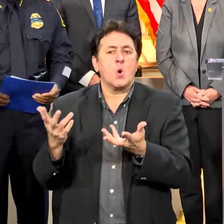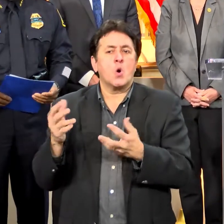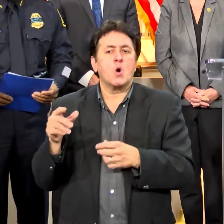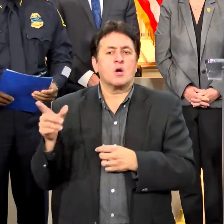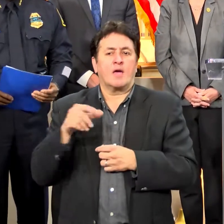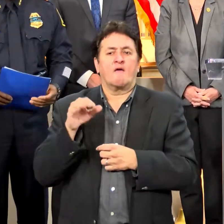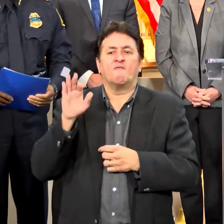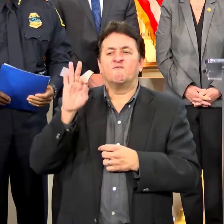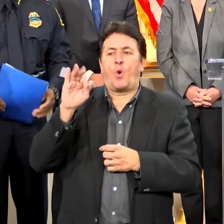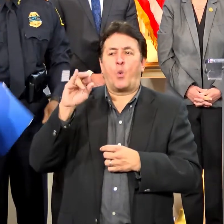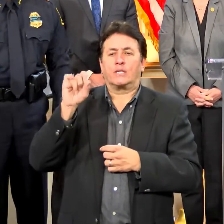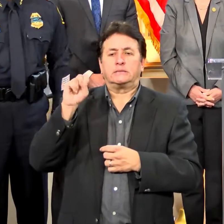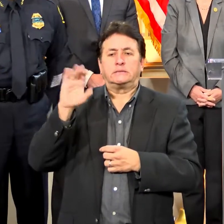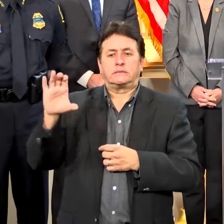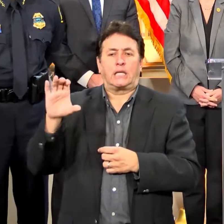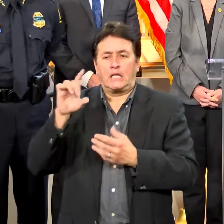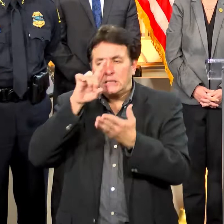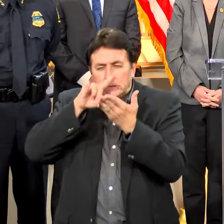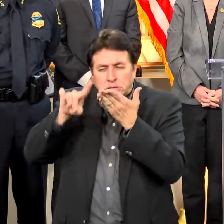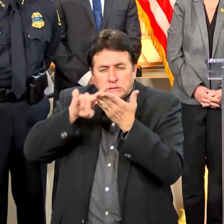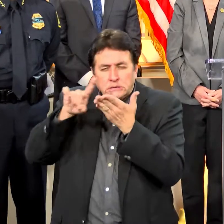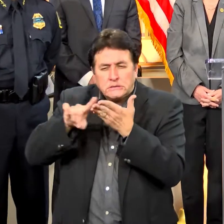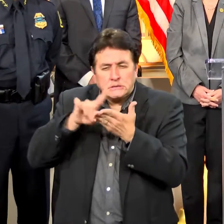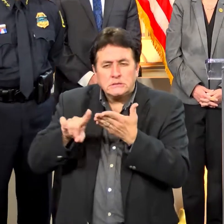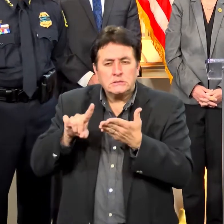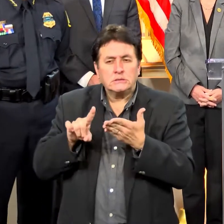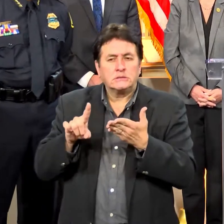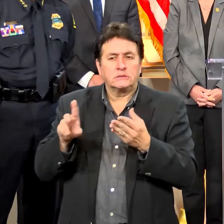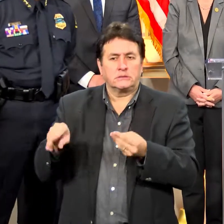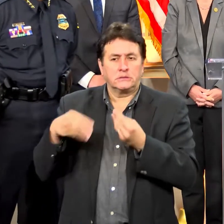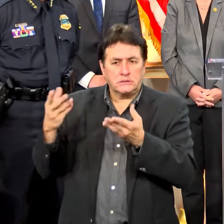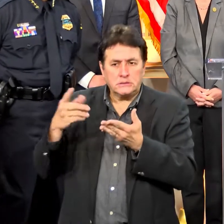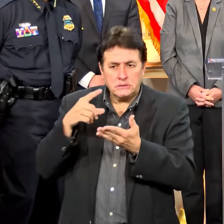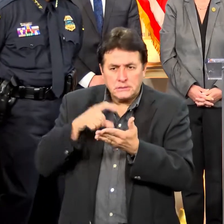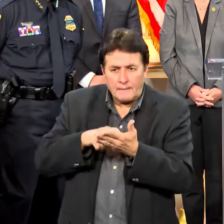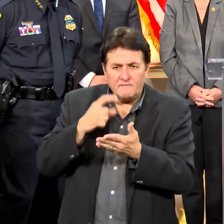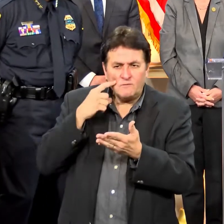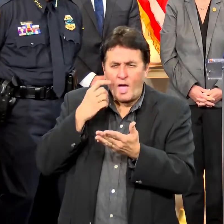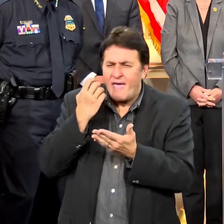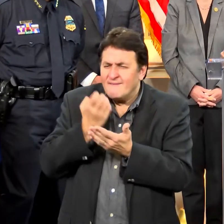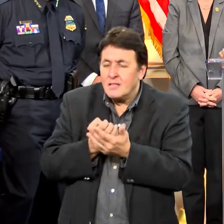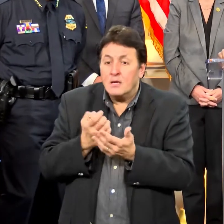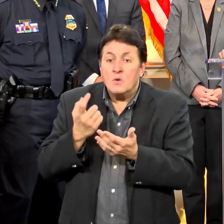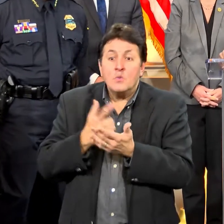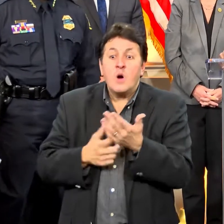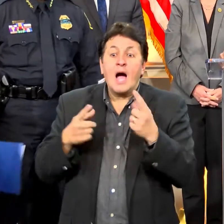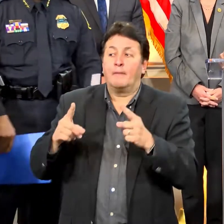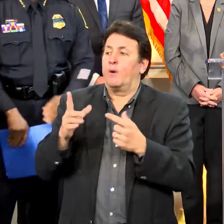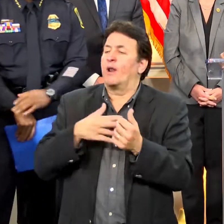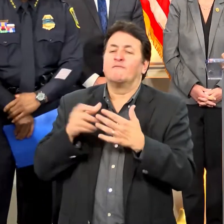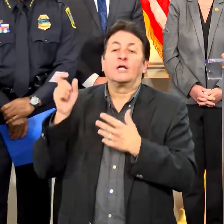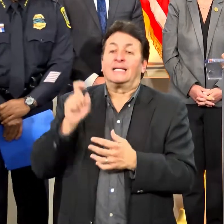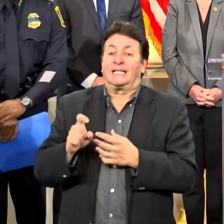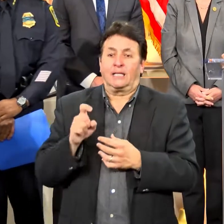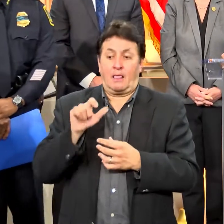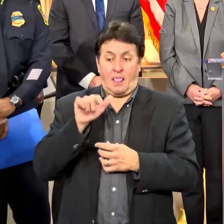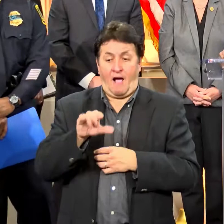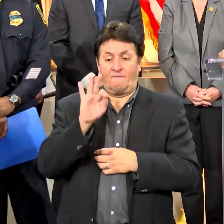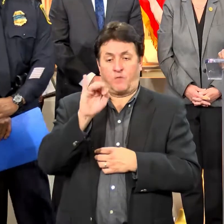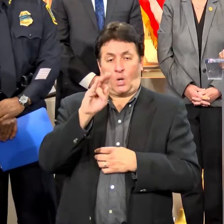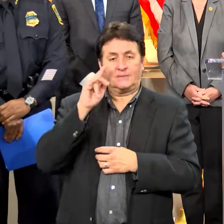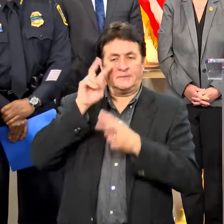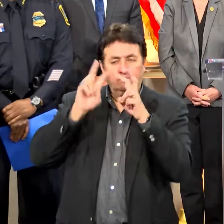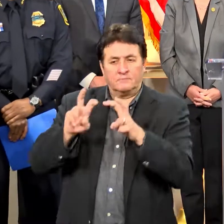do its work timely in providing the evidence and whatever is needed for these cases to be handled.